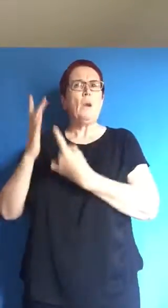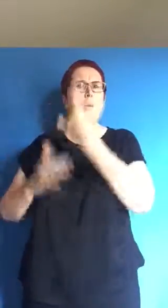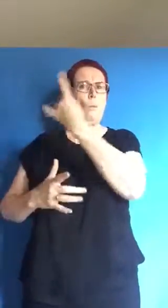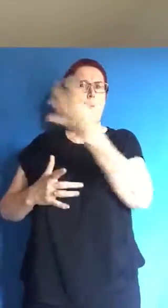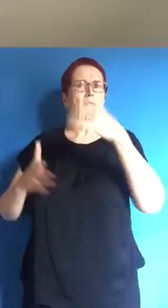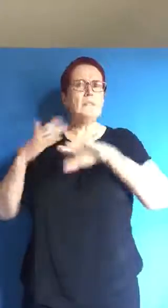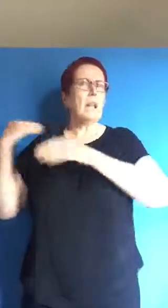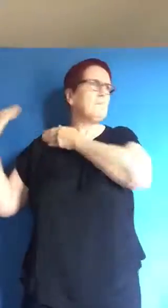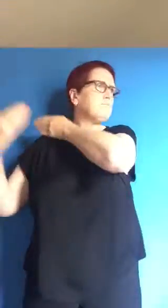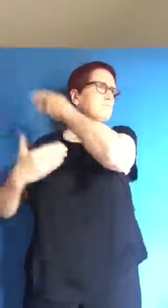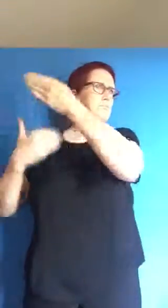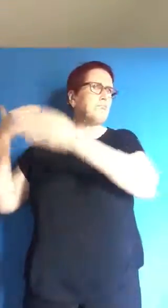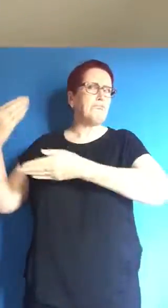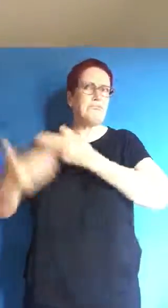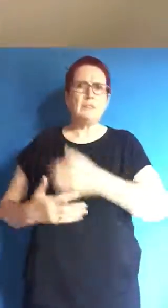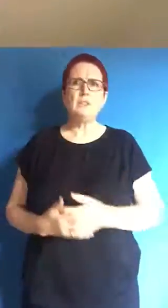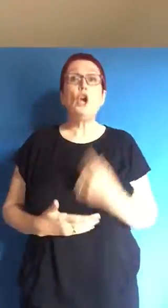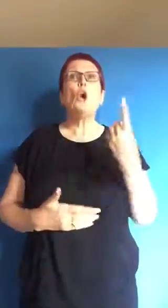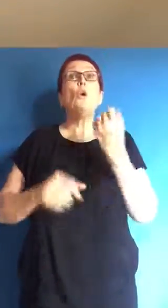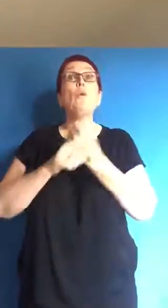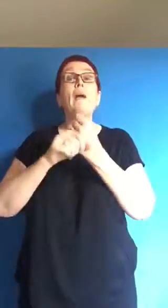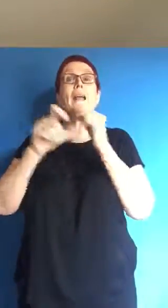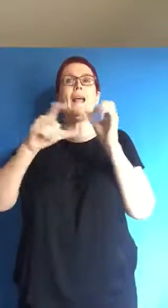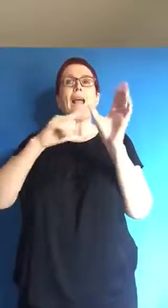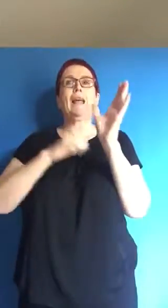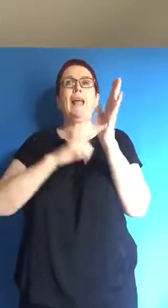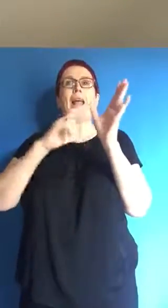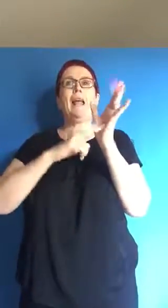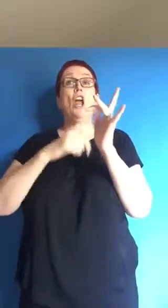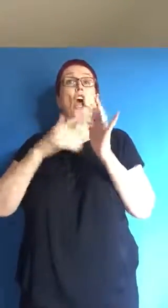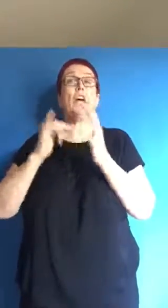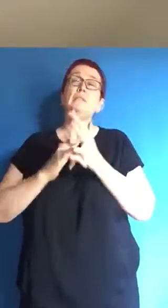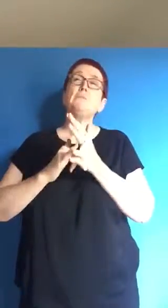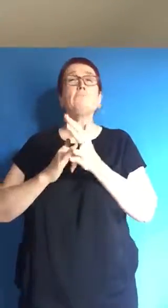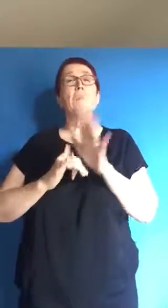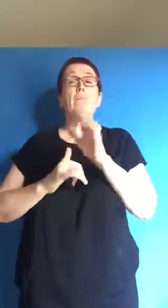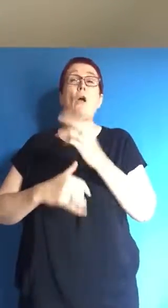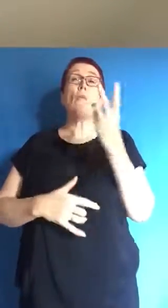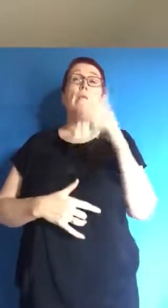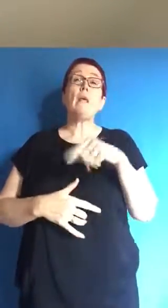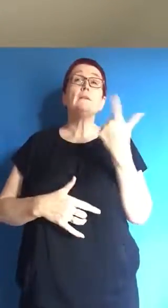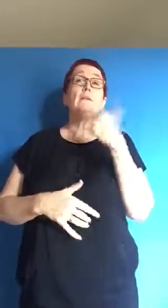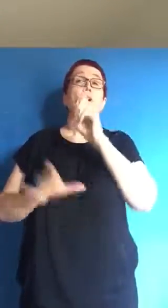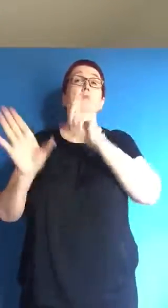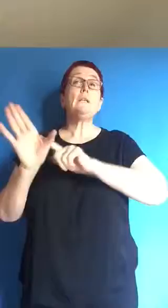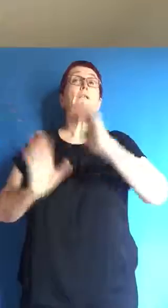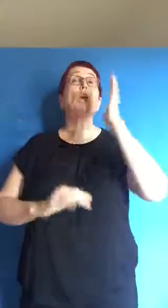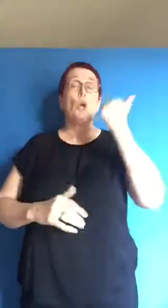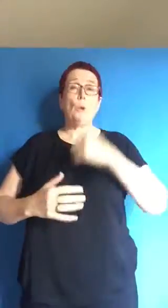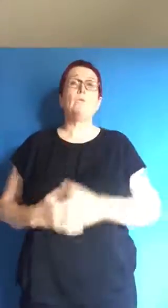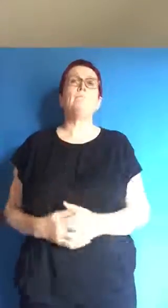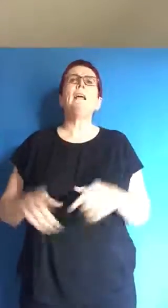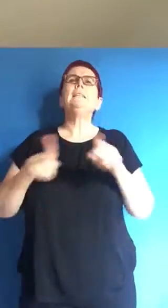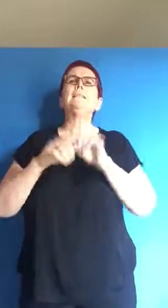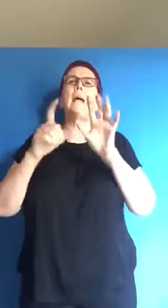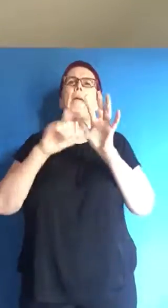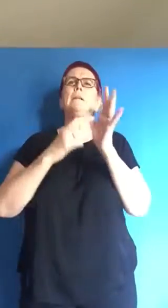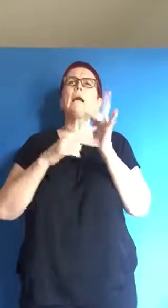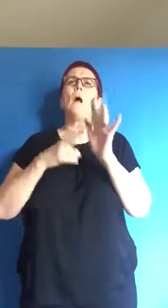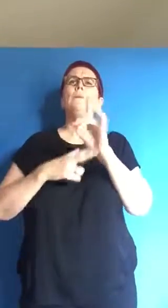in all of human history by the Canaanites about 3,700 years ago. And as Darwin pointed out,